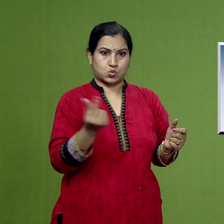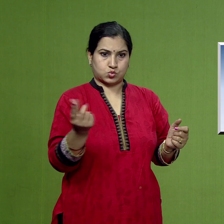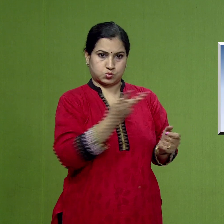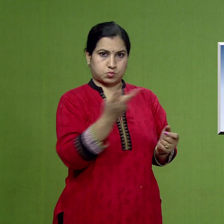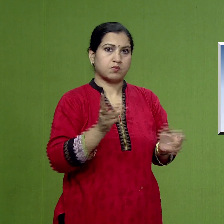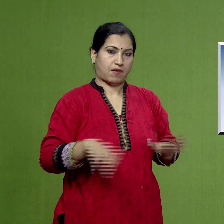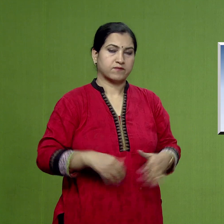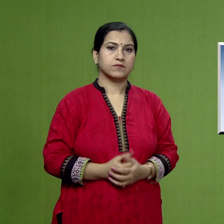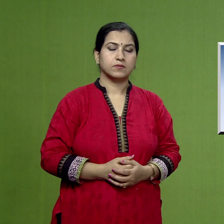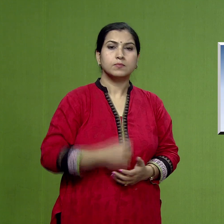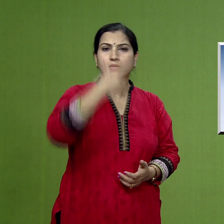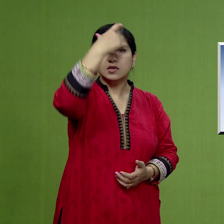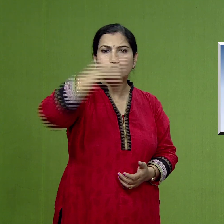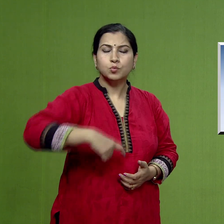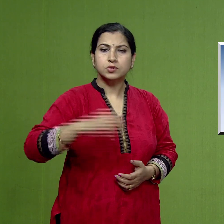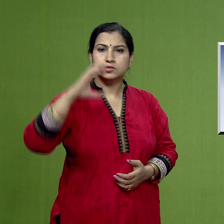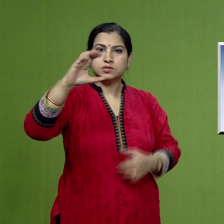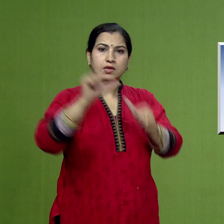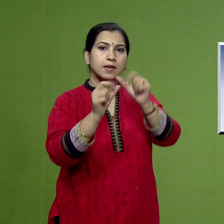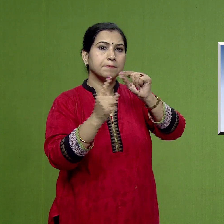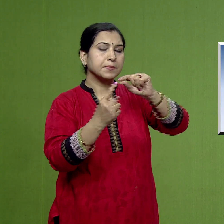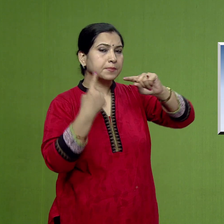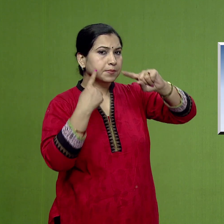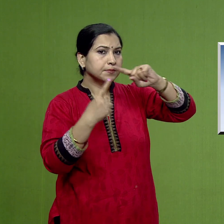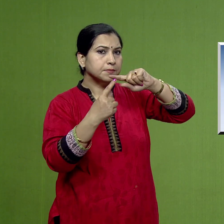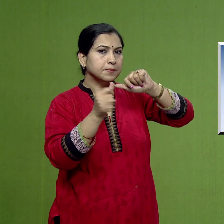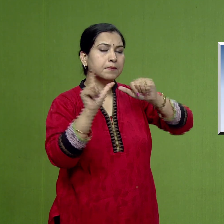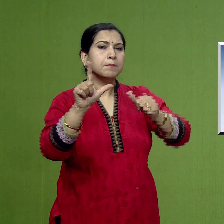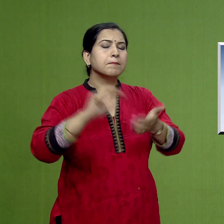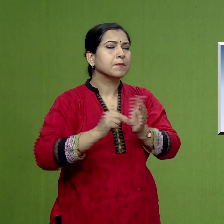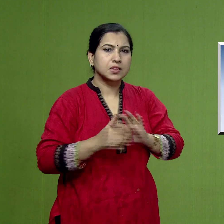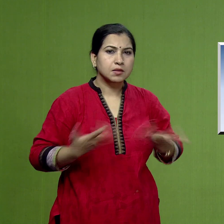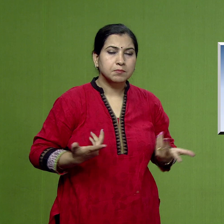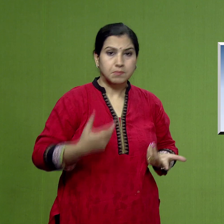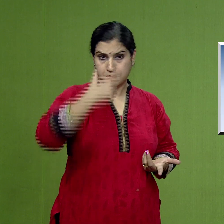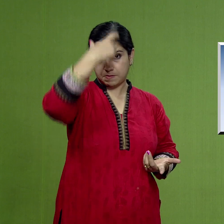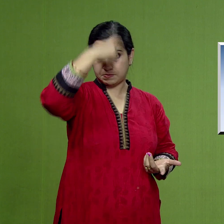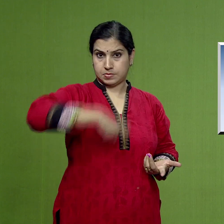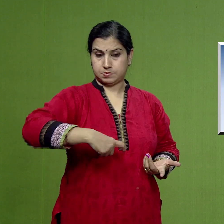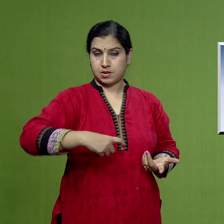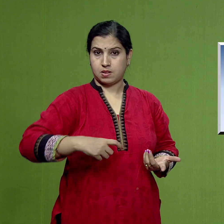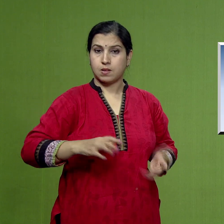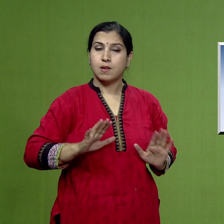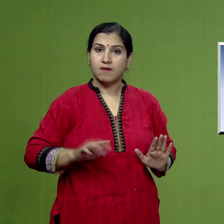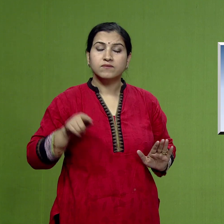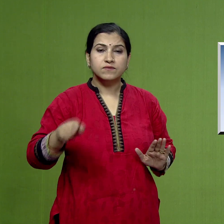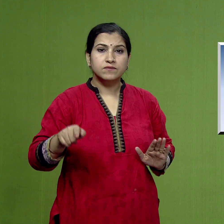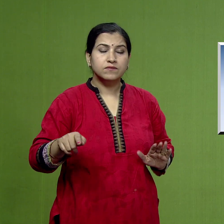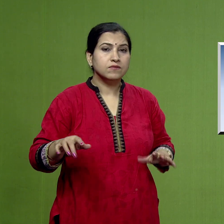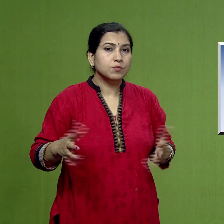Human capital means the characteristics of a person that are productive in